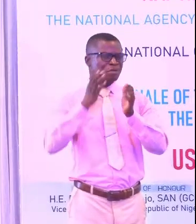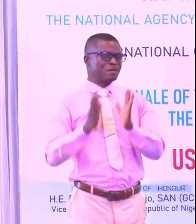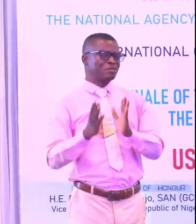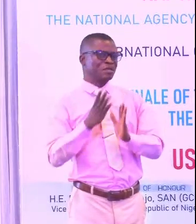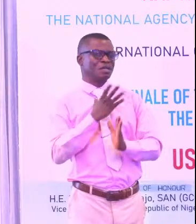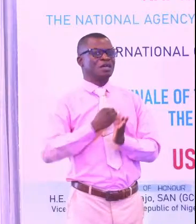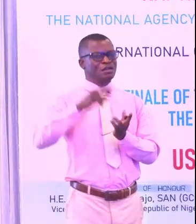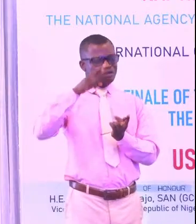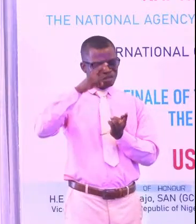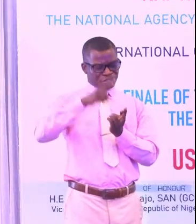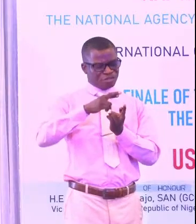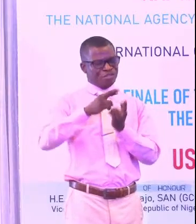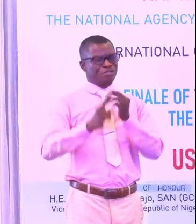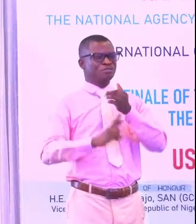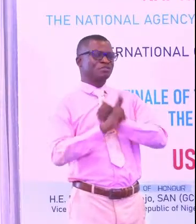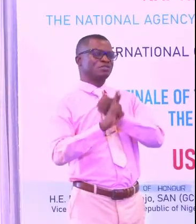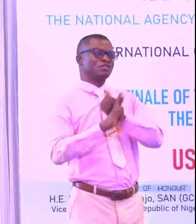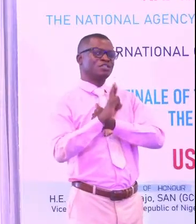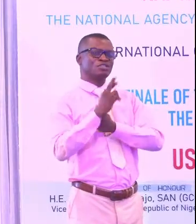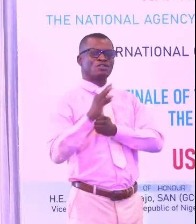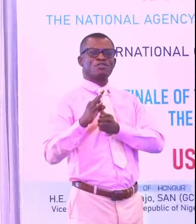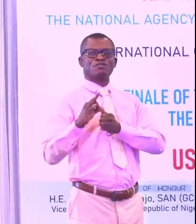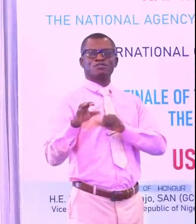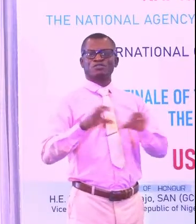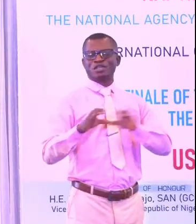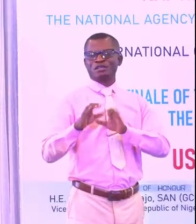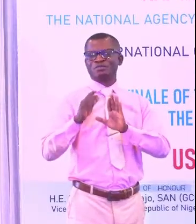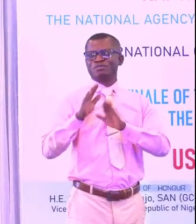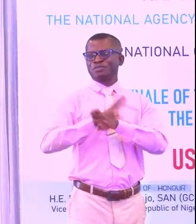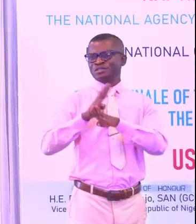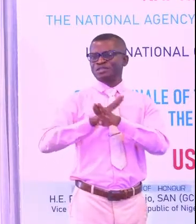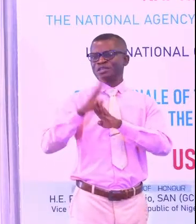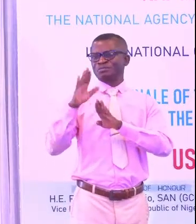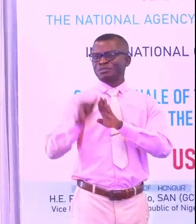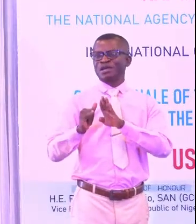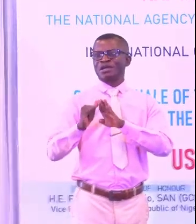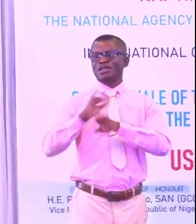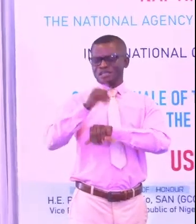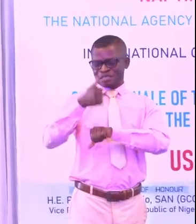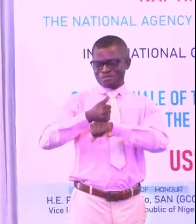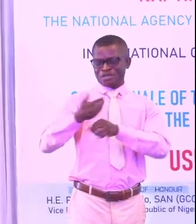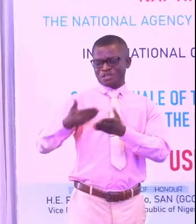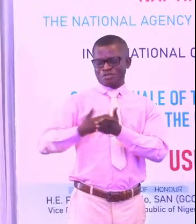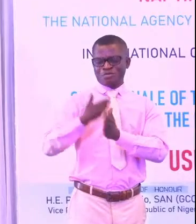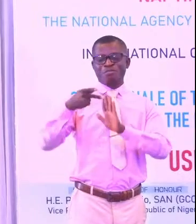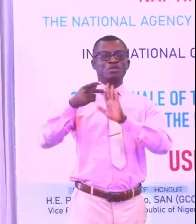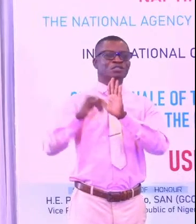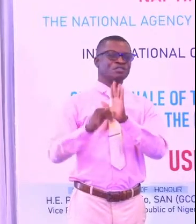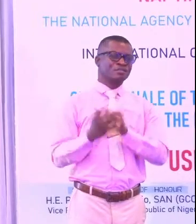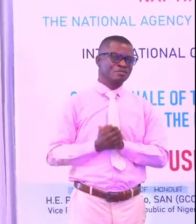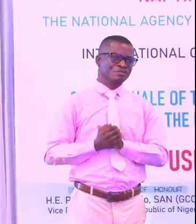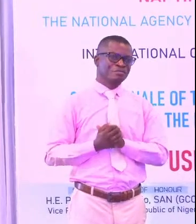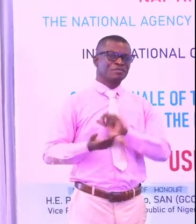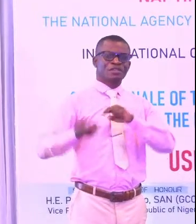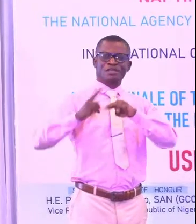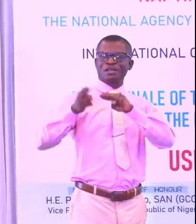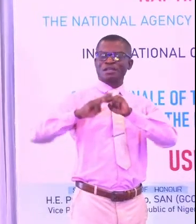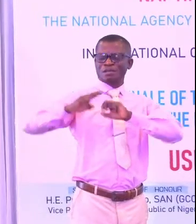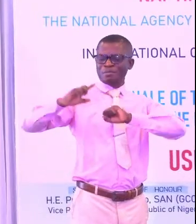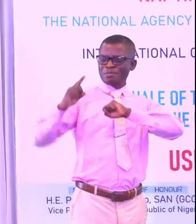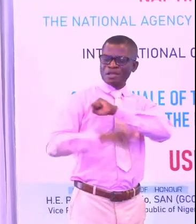risk of doing business by changing policies, increasing penalties, and giving law